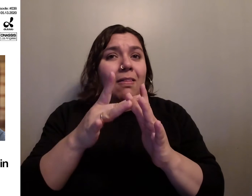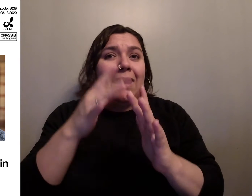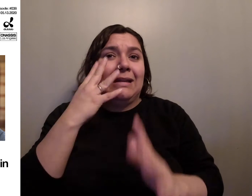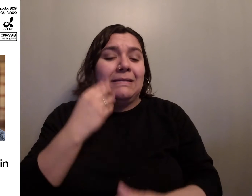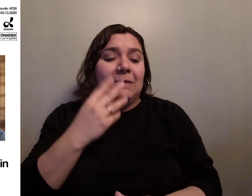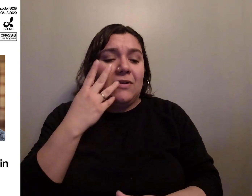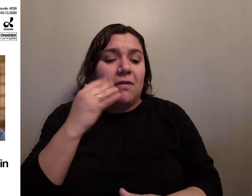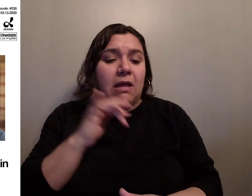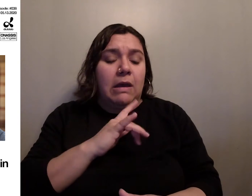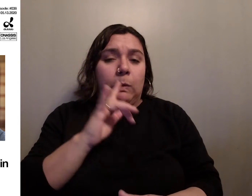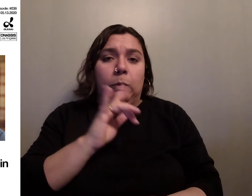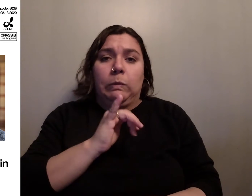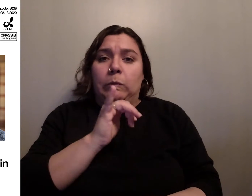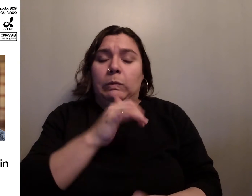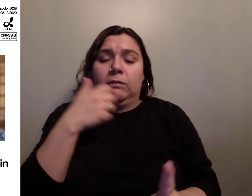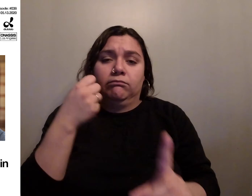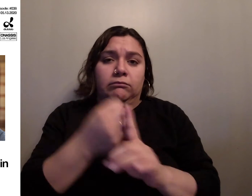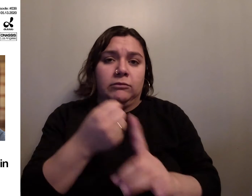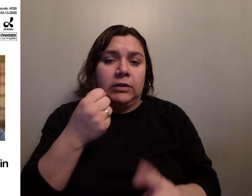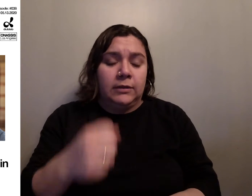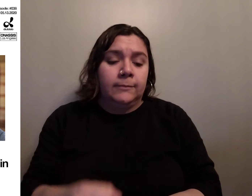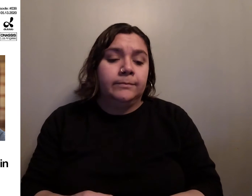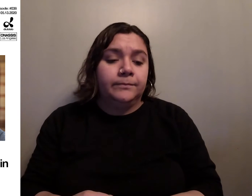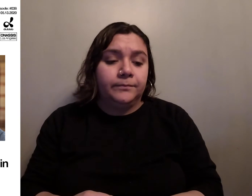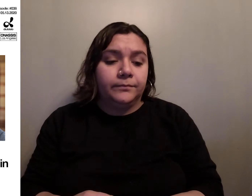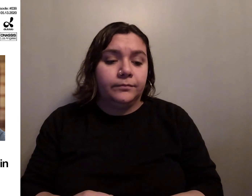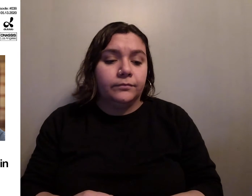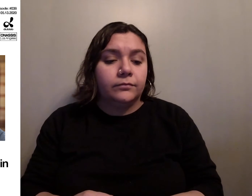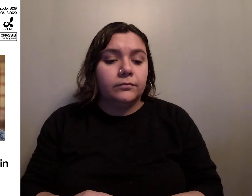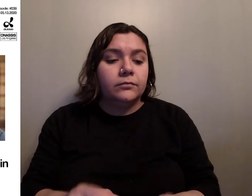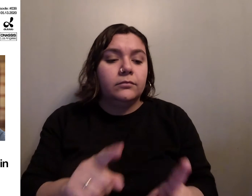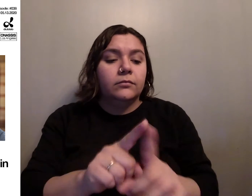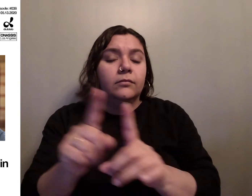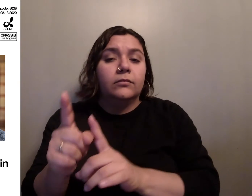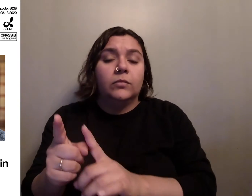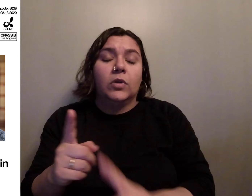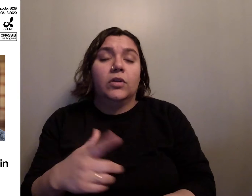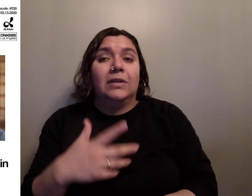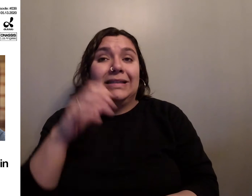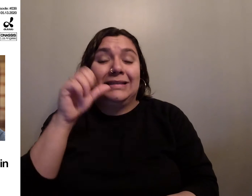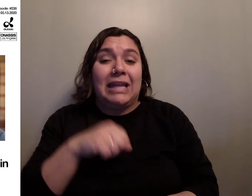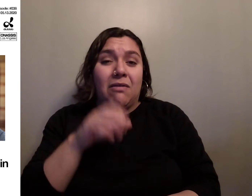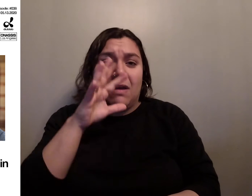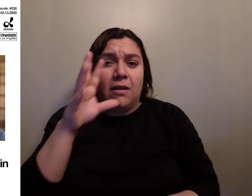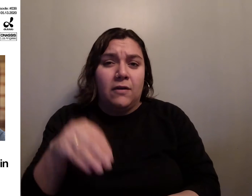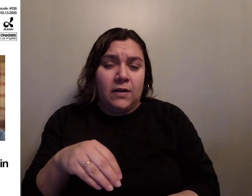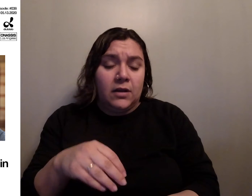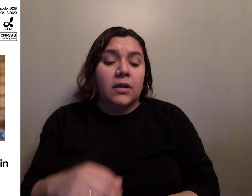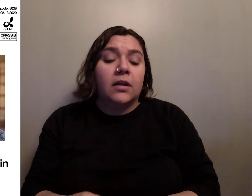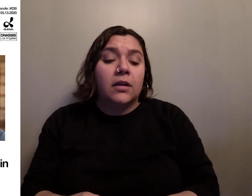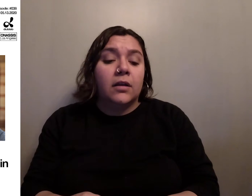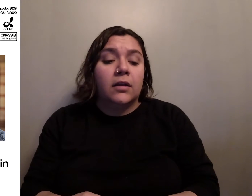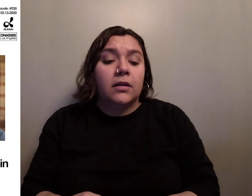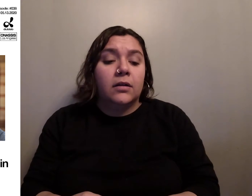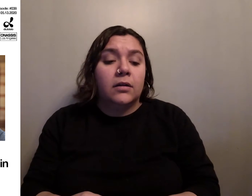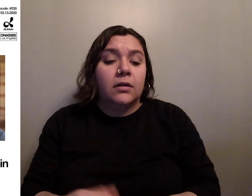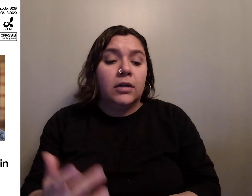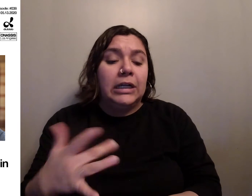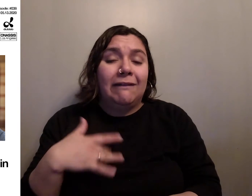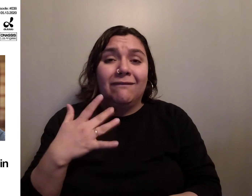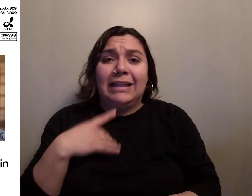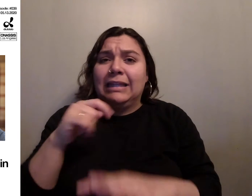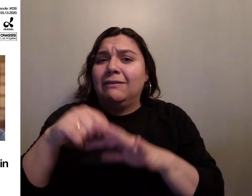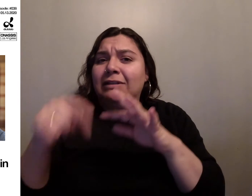And this online experience was just profound here as well as in South